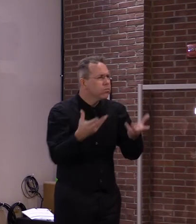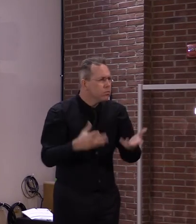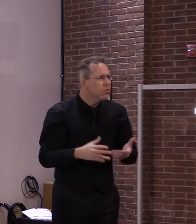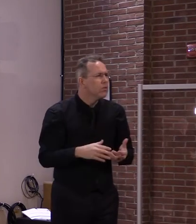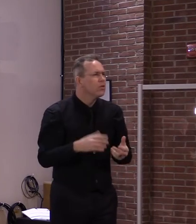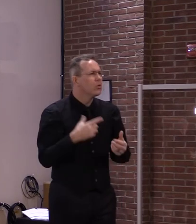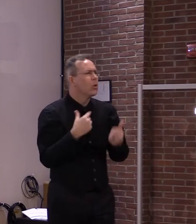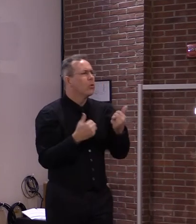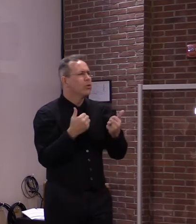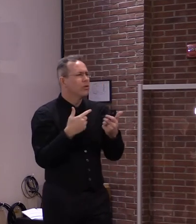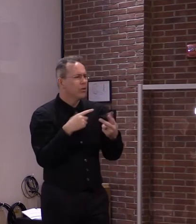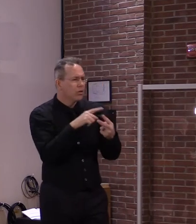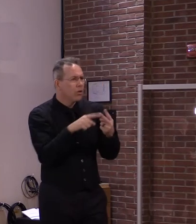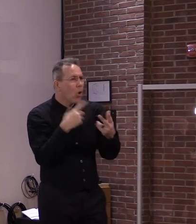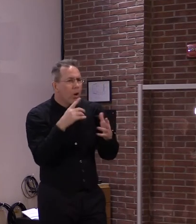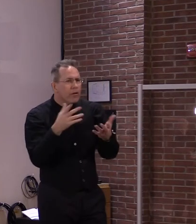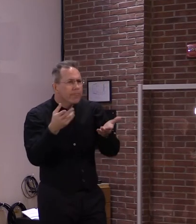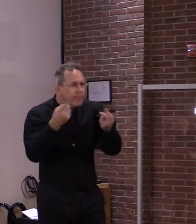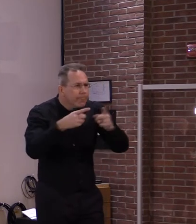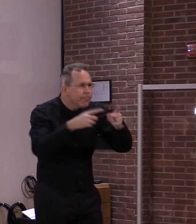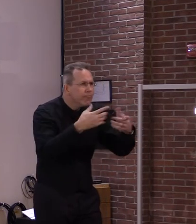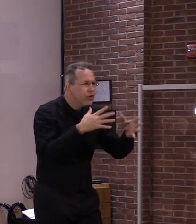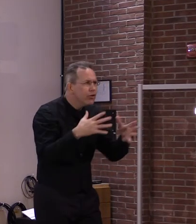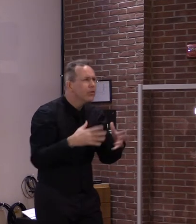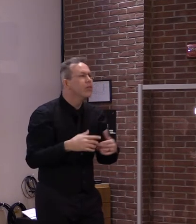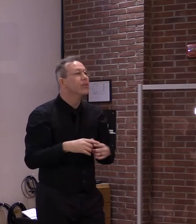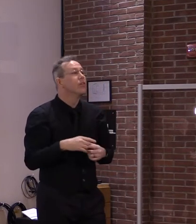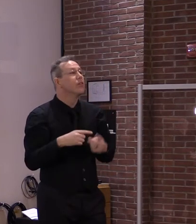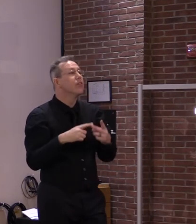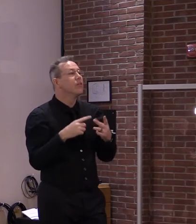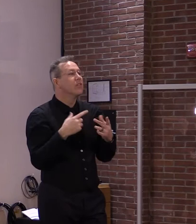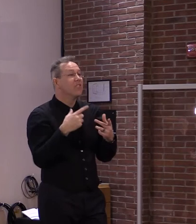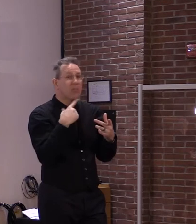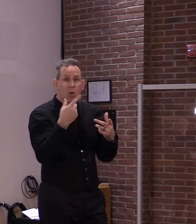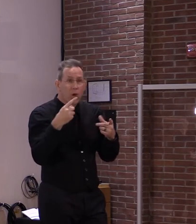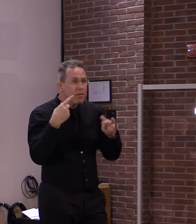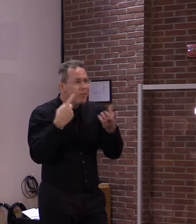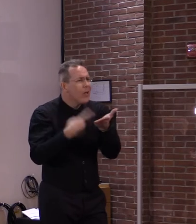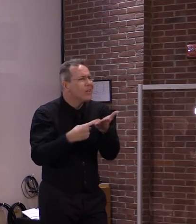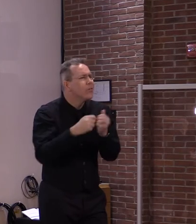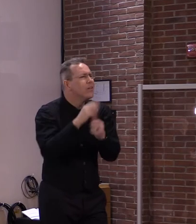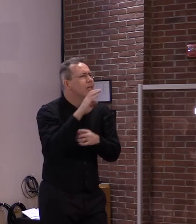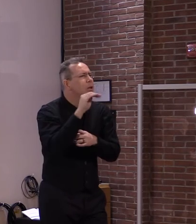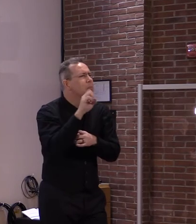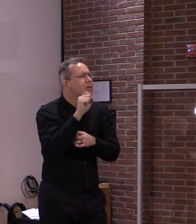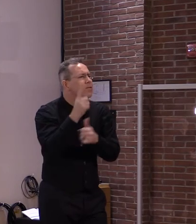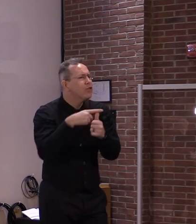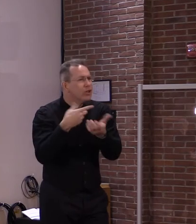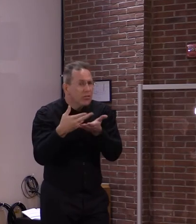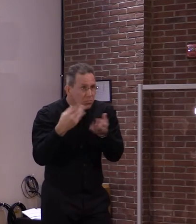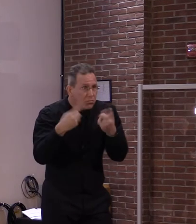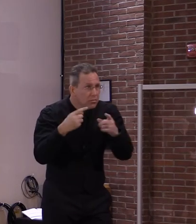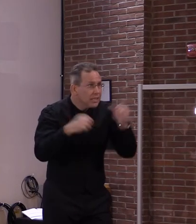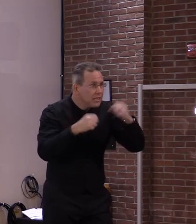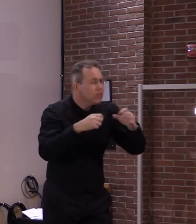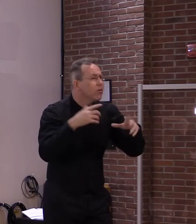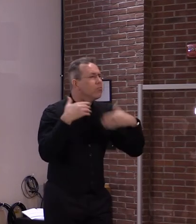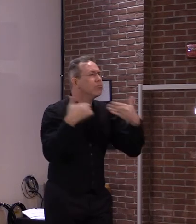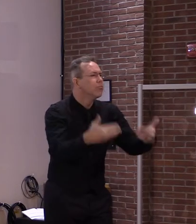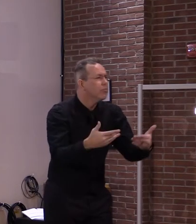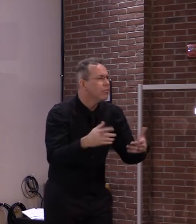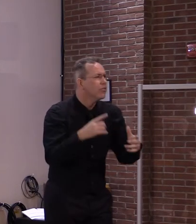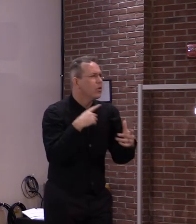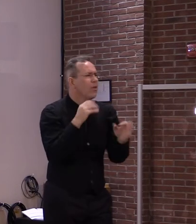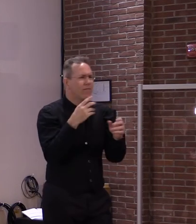the both home health and the ems were ready to go in these areas so we've allocated the dosages to these